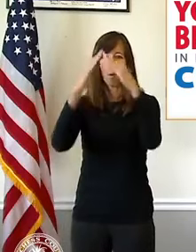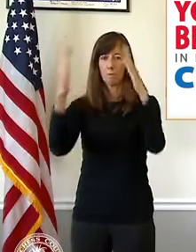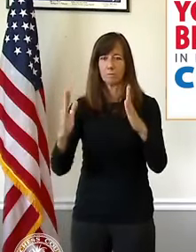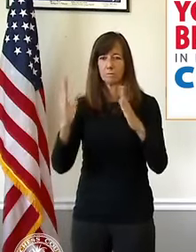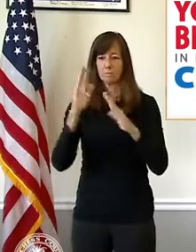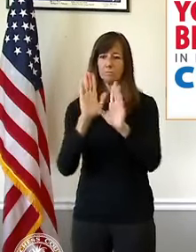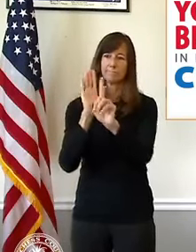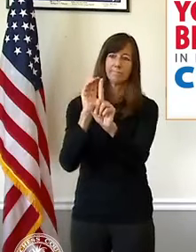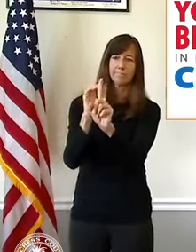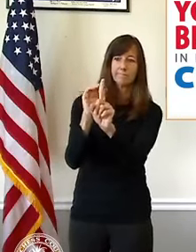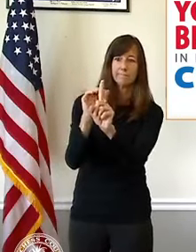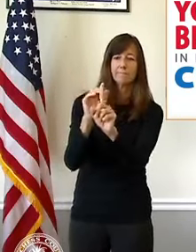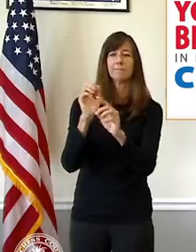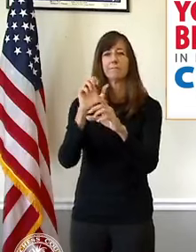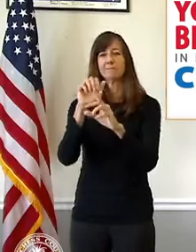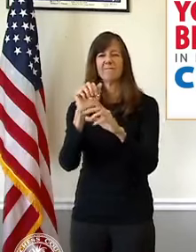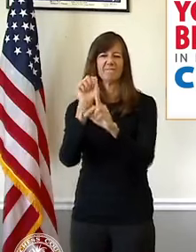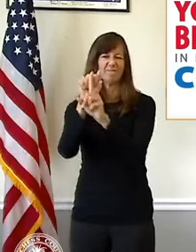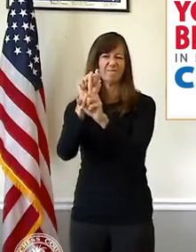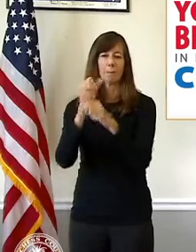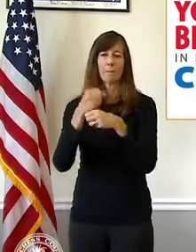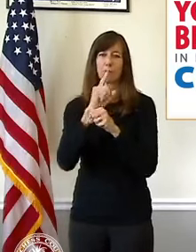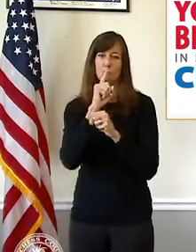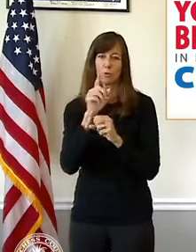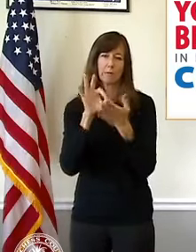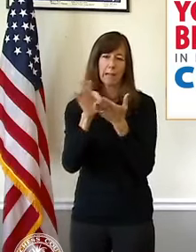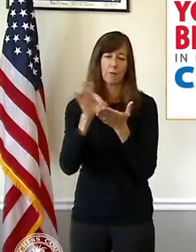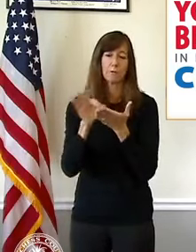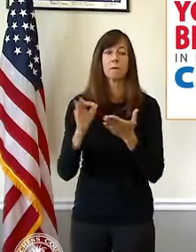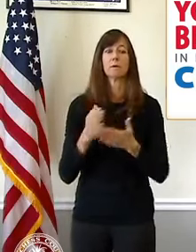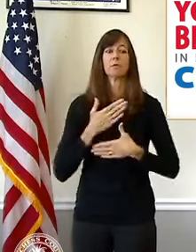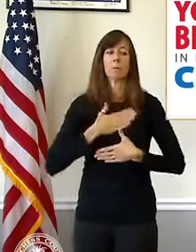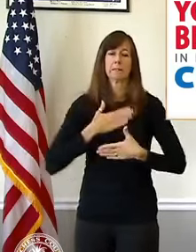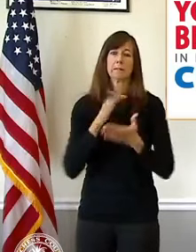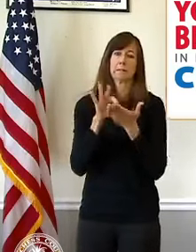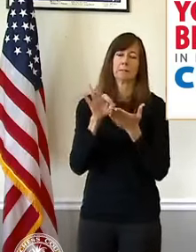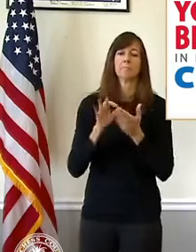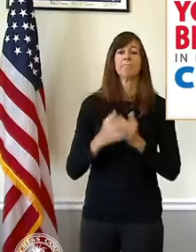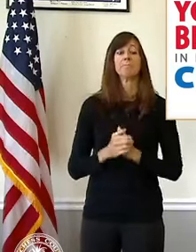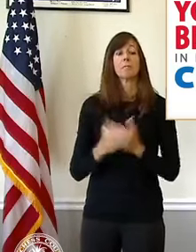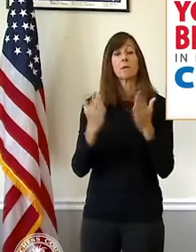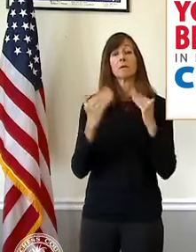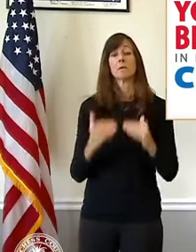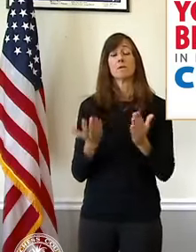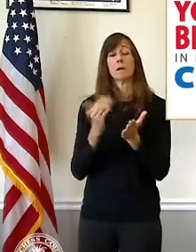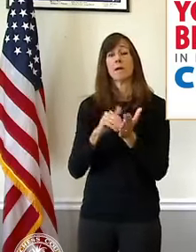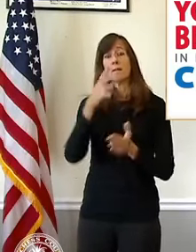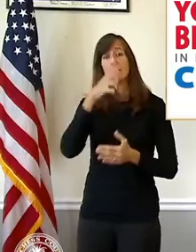is counted. So be counted. Ladies and gentlemen, thanks for joining us again this afternoon.